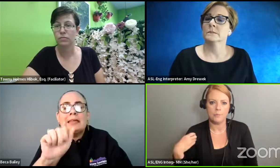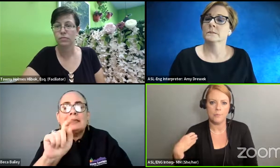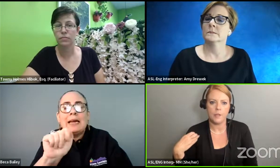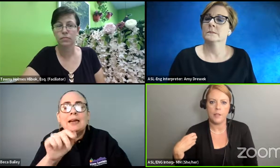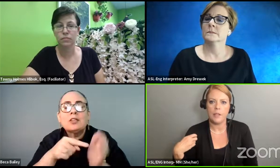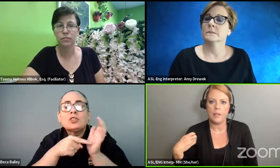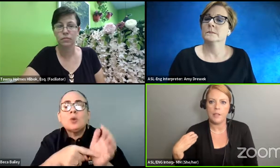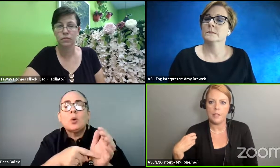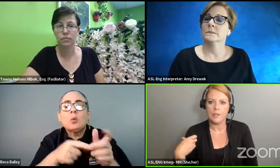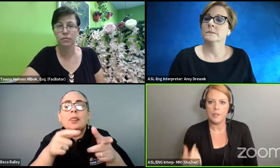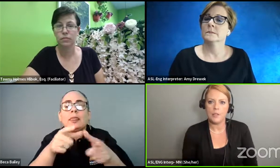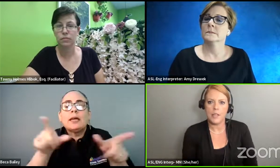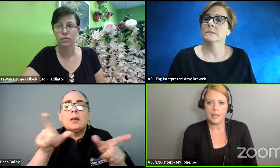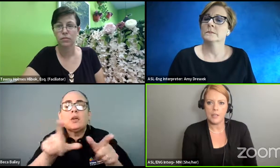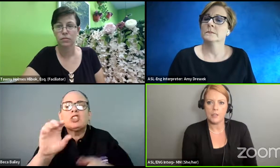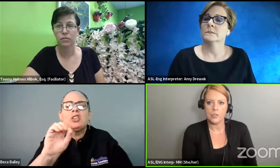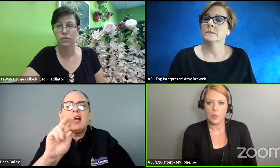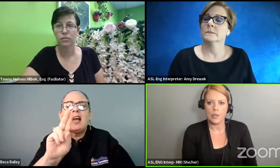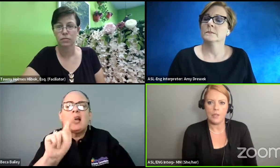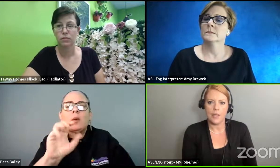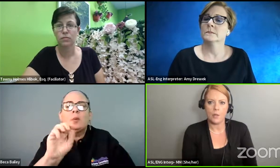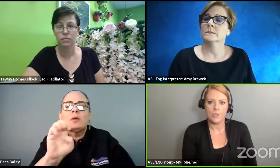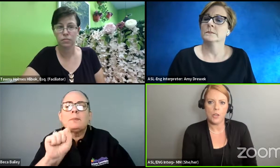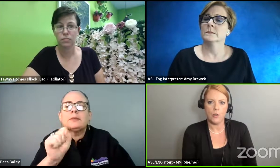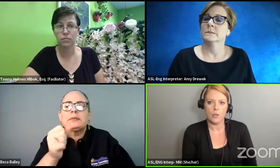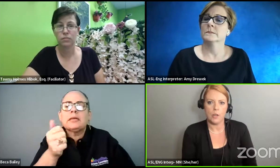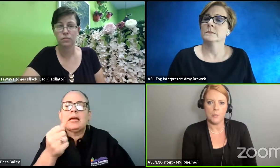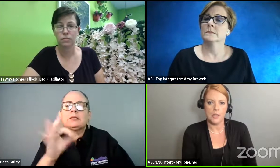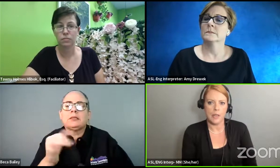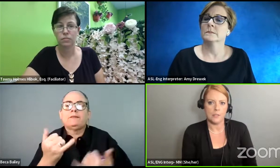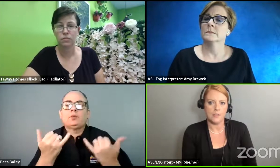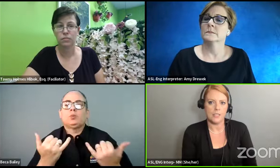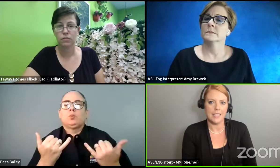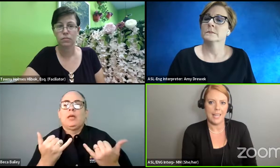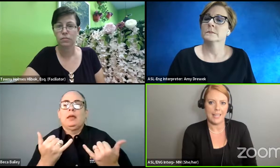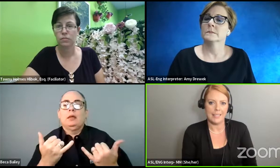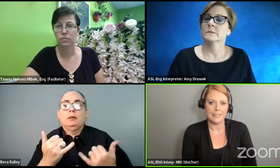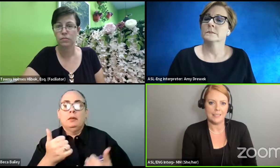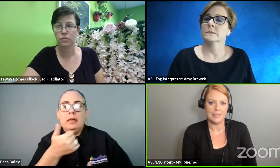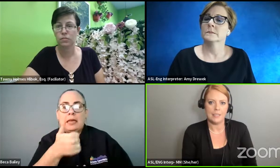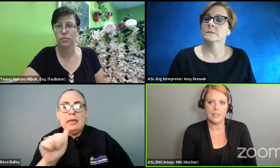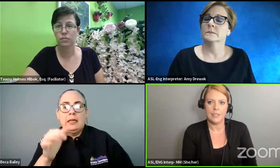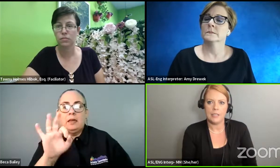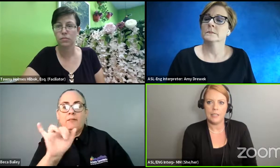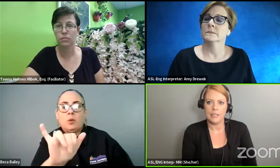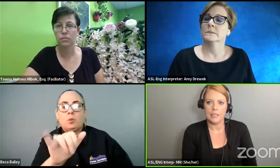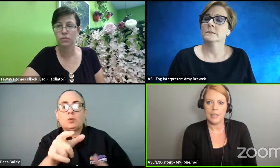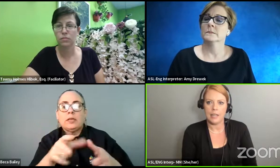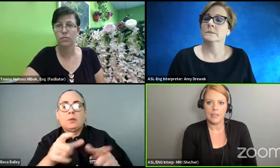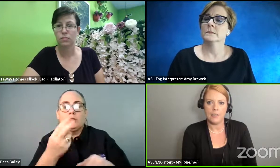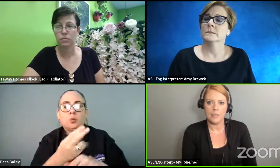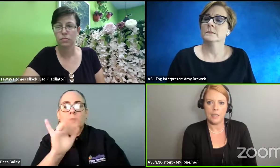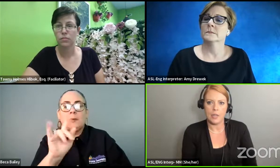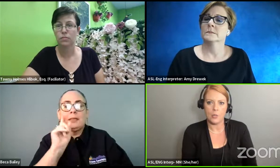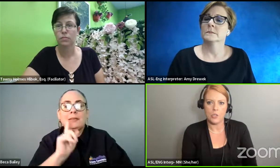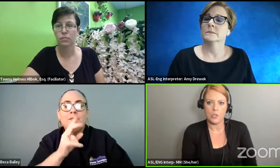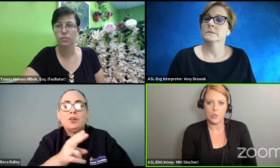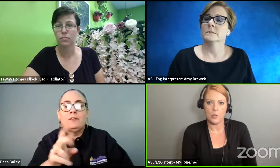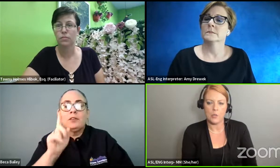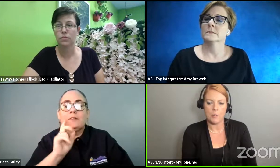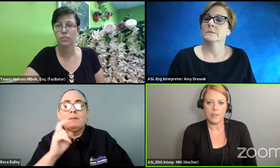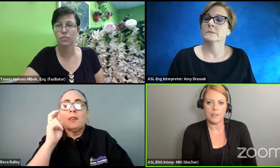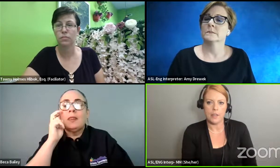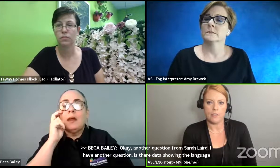question. Is there data showing the language outcomes as of today in any of the